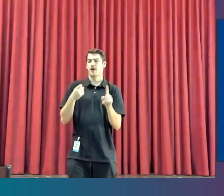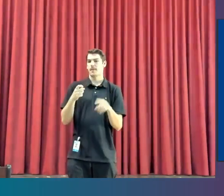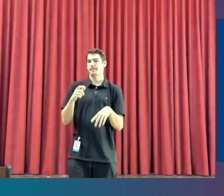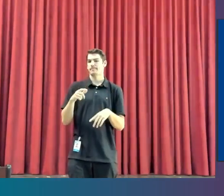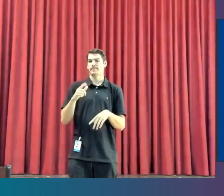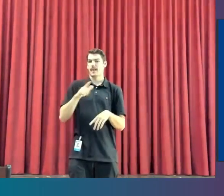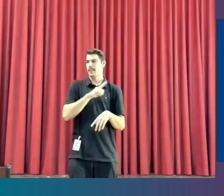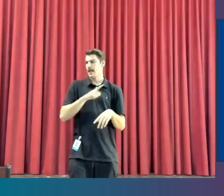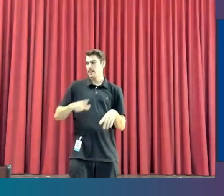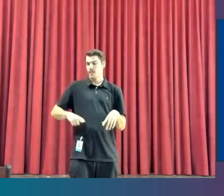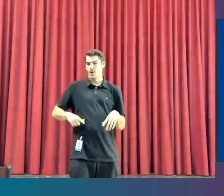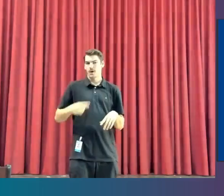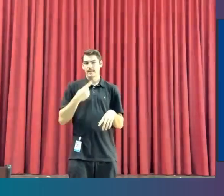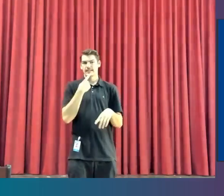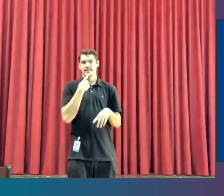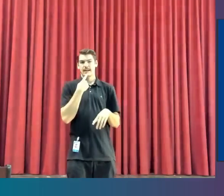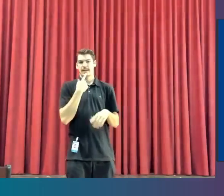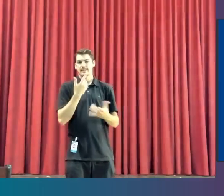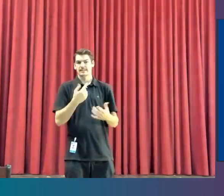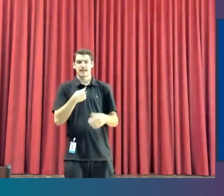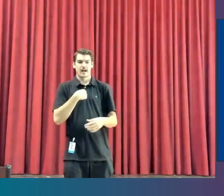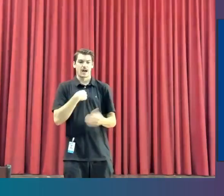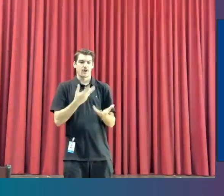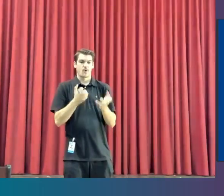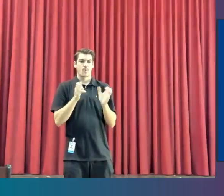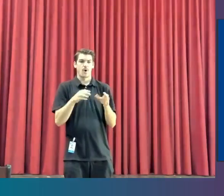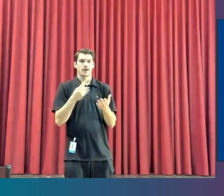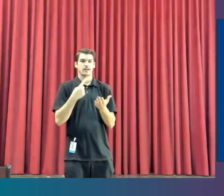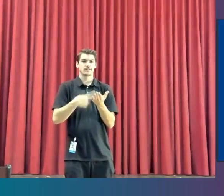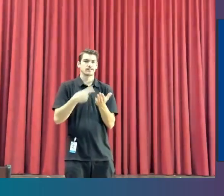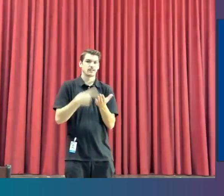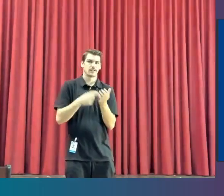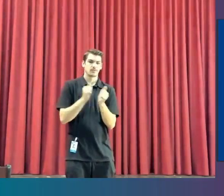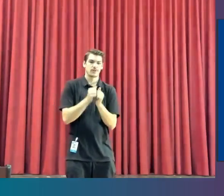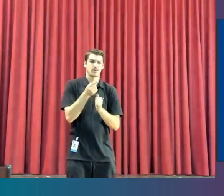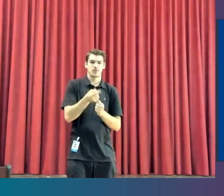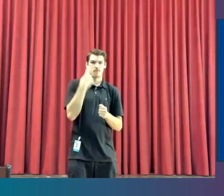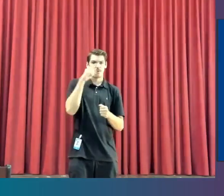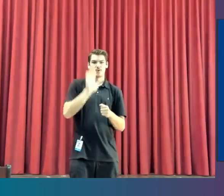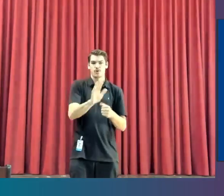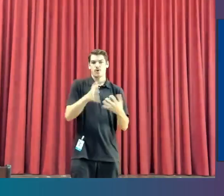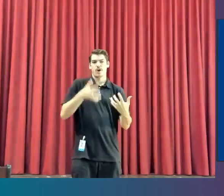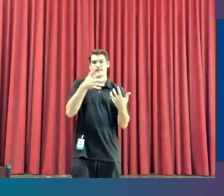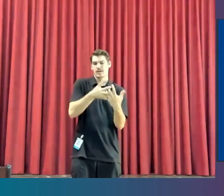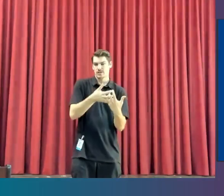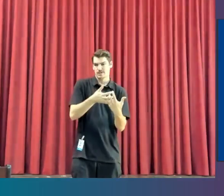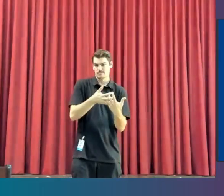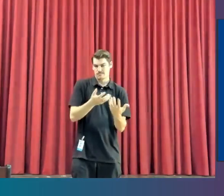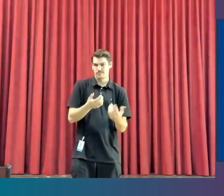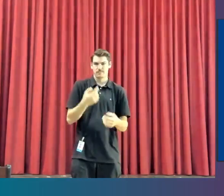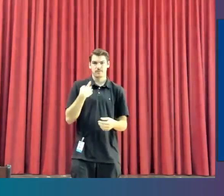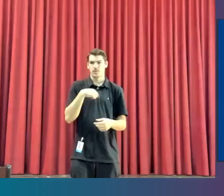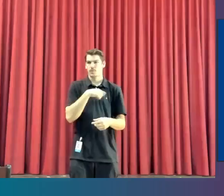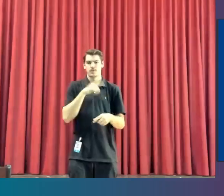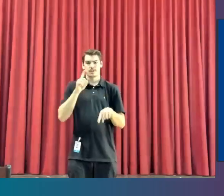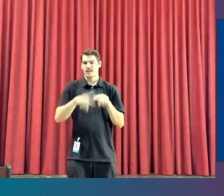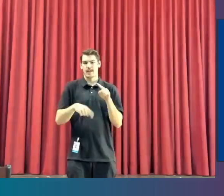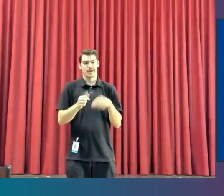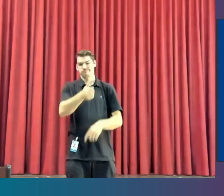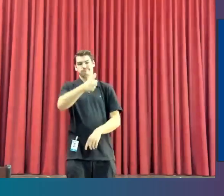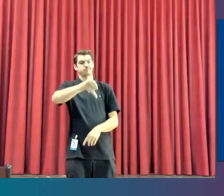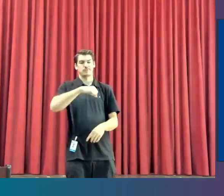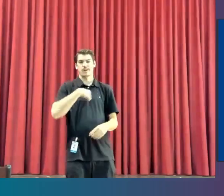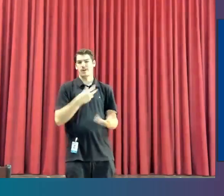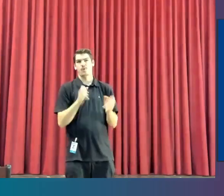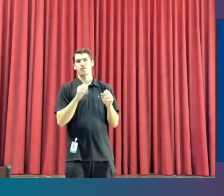landlord that says, I don't want to talk with you about your accommodation, right? We can't grant that. I don't want to